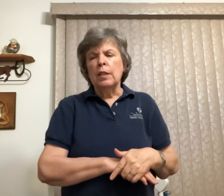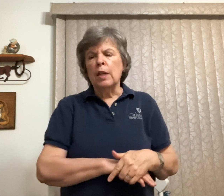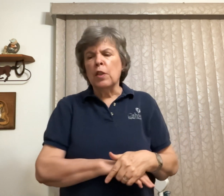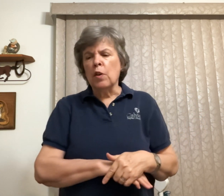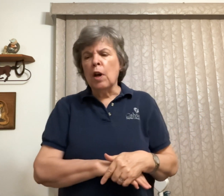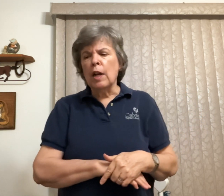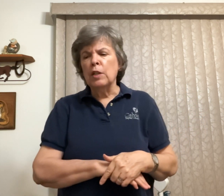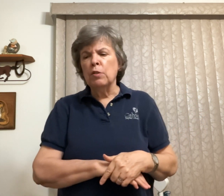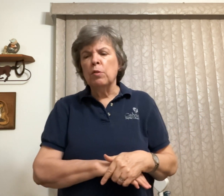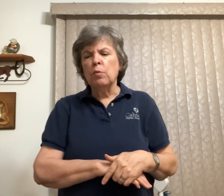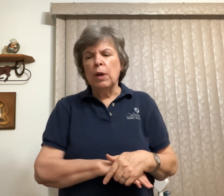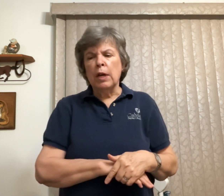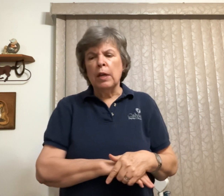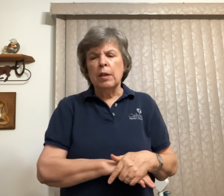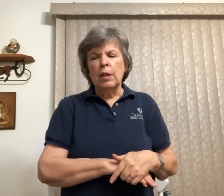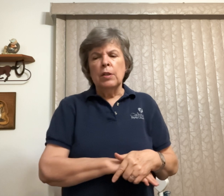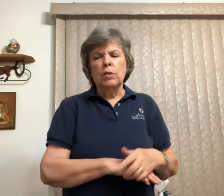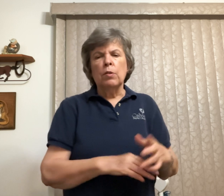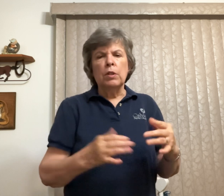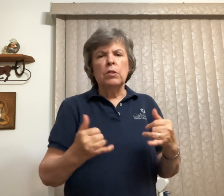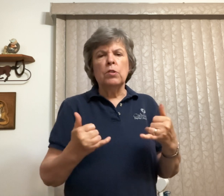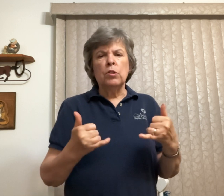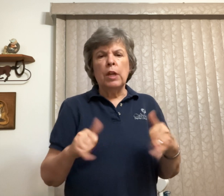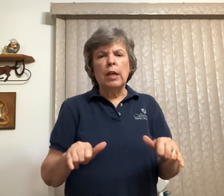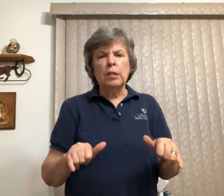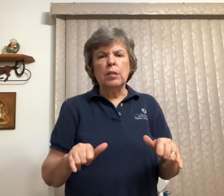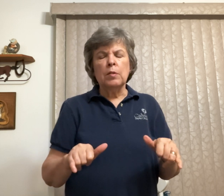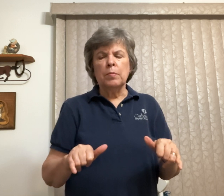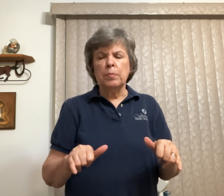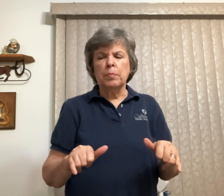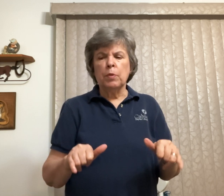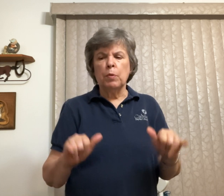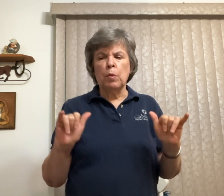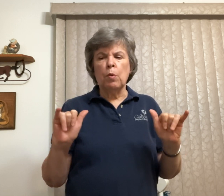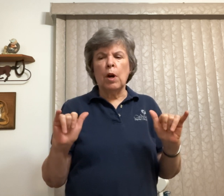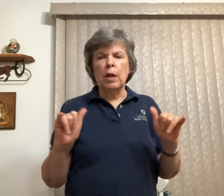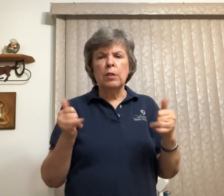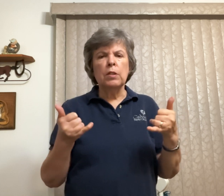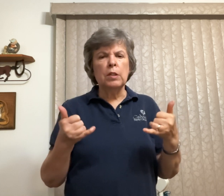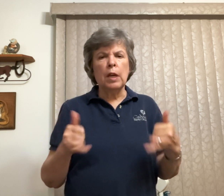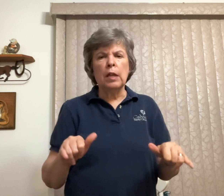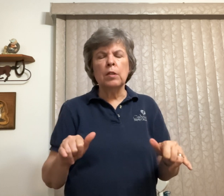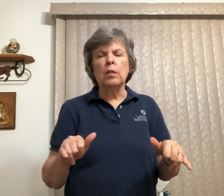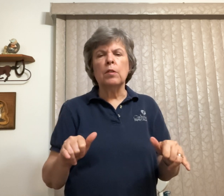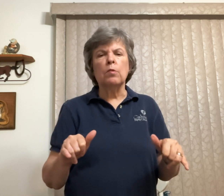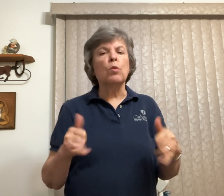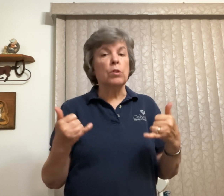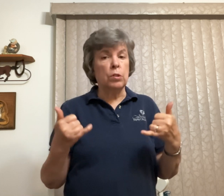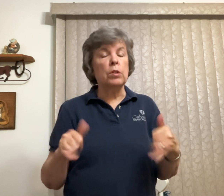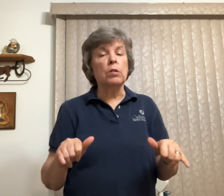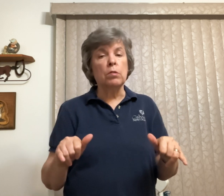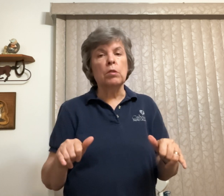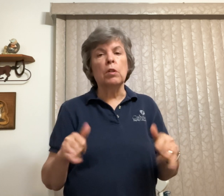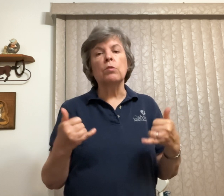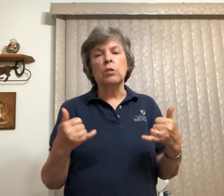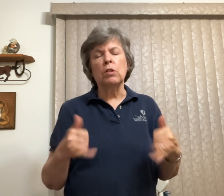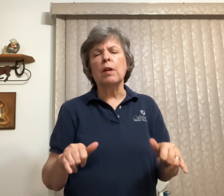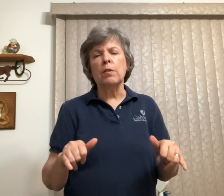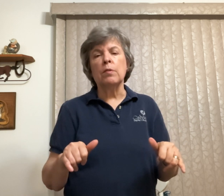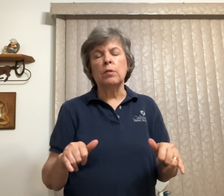Yet thought I knew the way. So this is yet with Y's, yet, or still, still I,